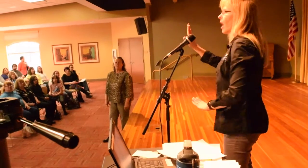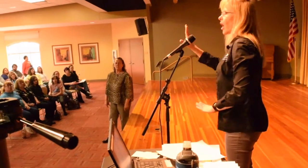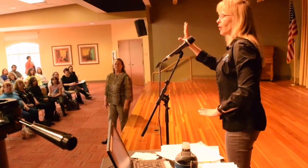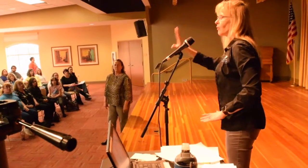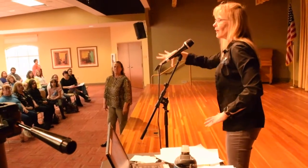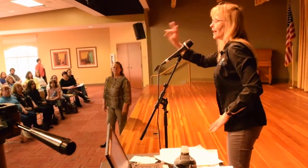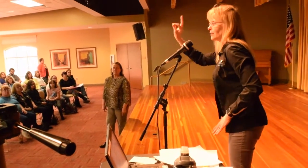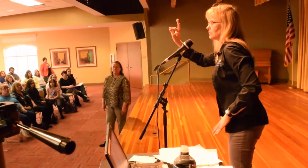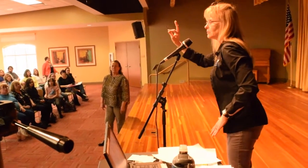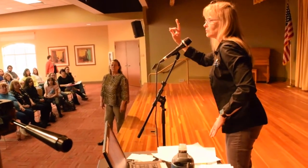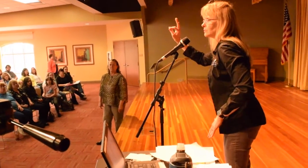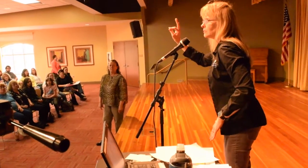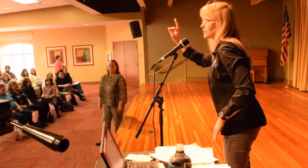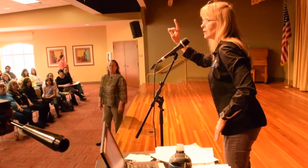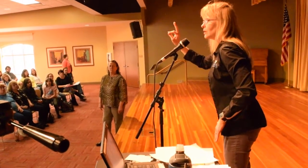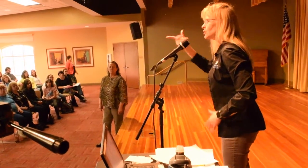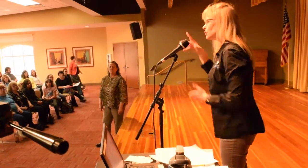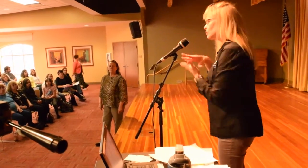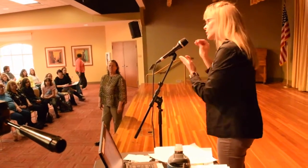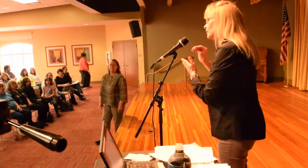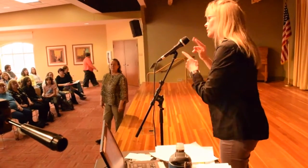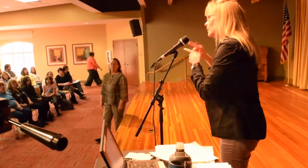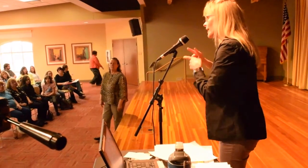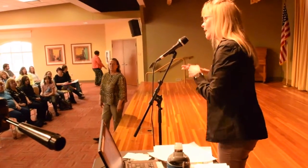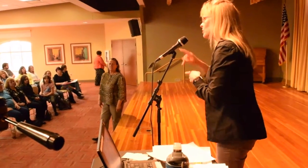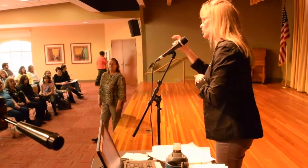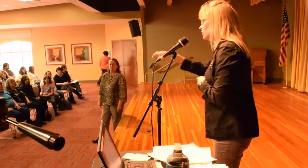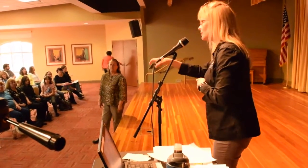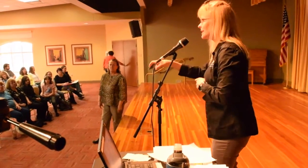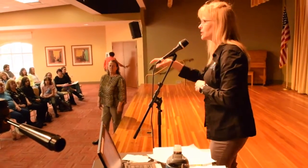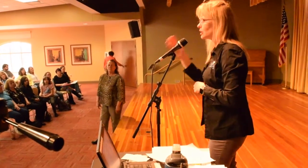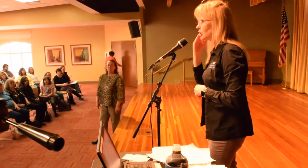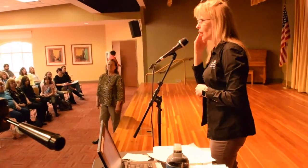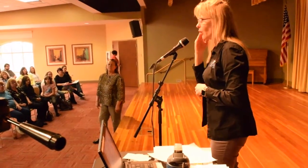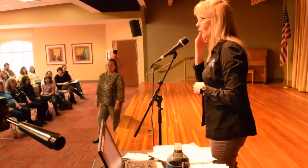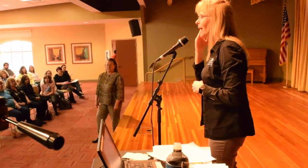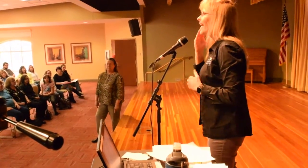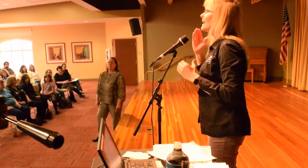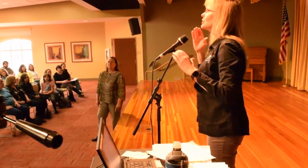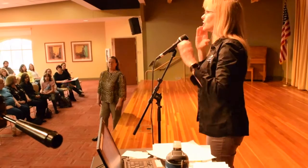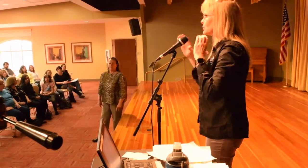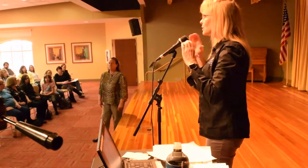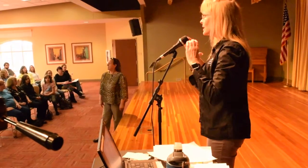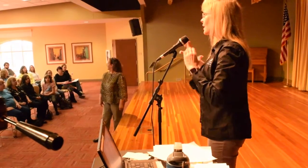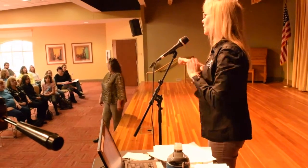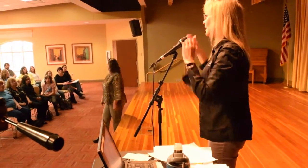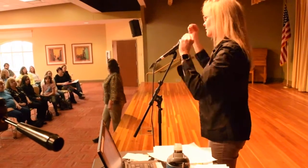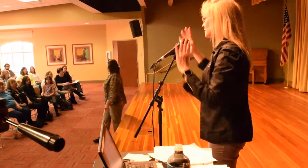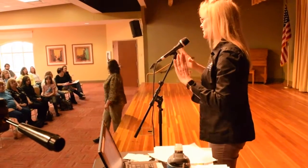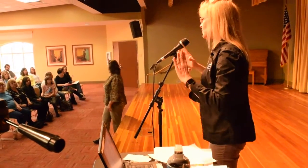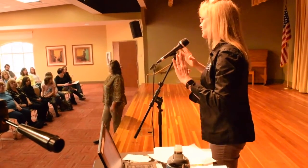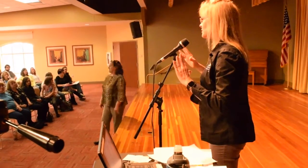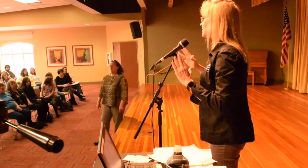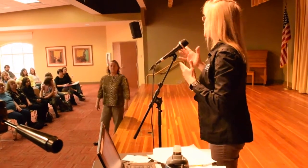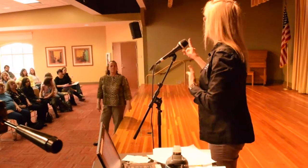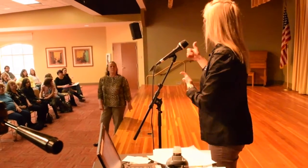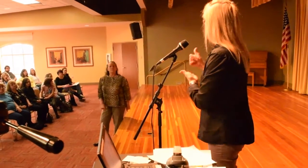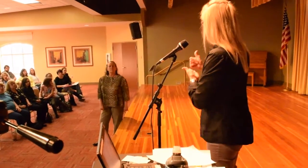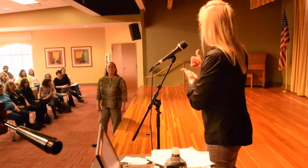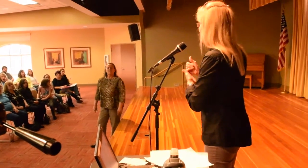I'll go find him. So you learn the vocabulary you need to know to communicate with other teachers, to be able to help without